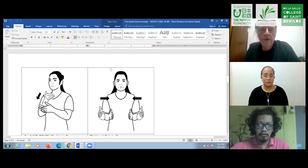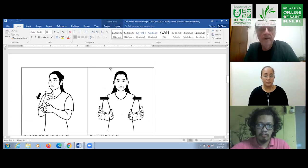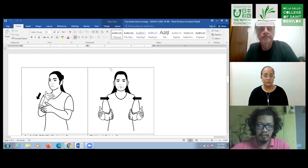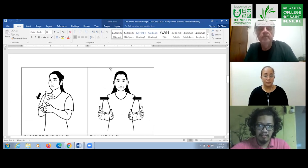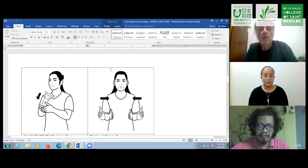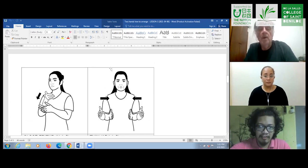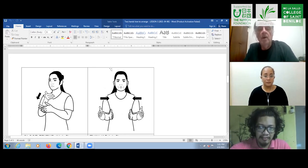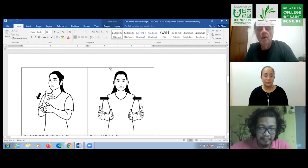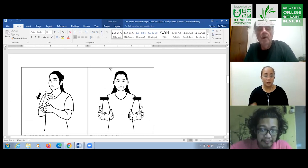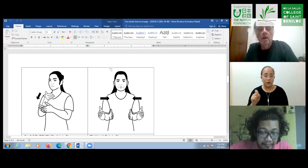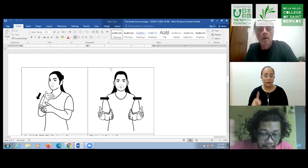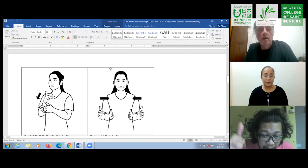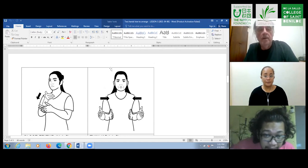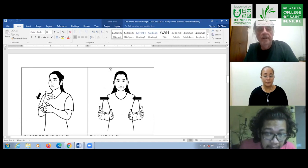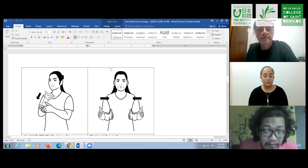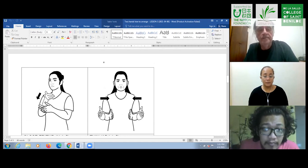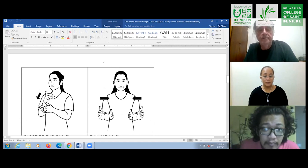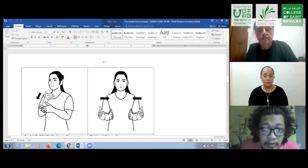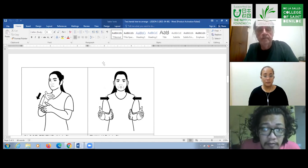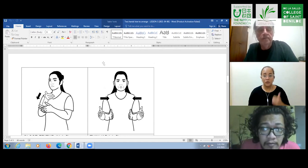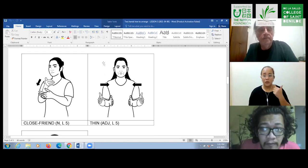Okay. All right. Mhm.